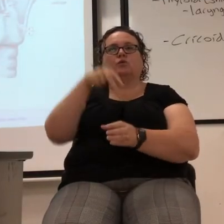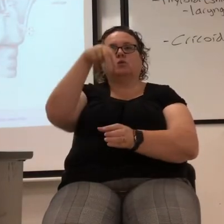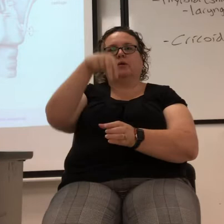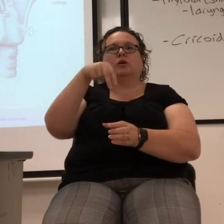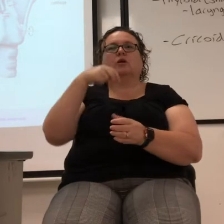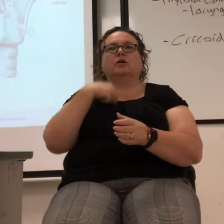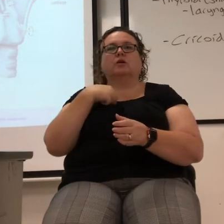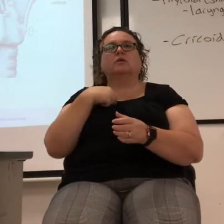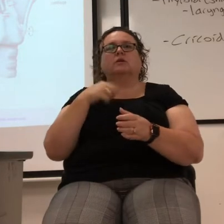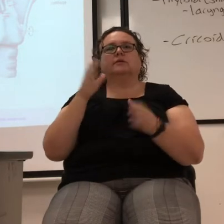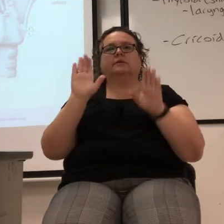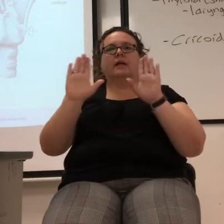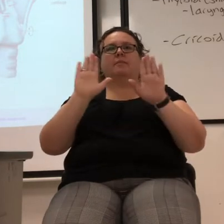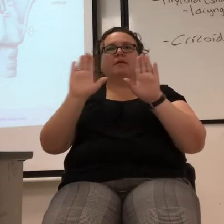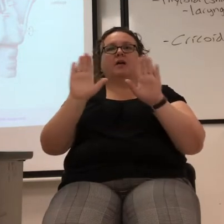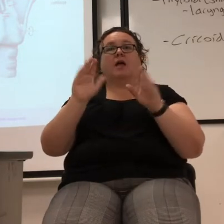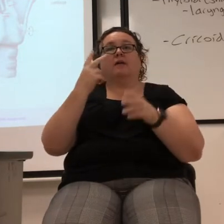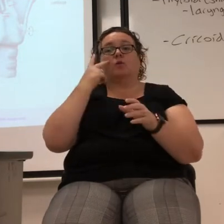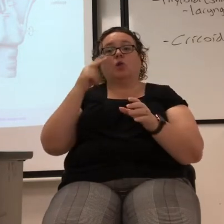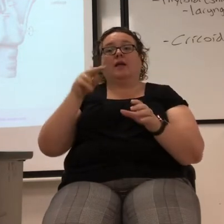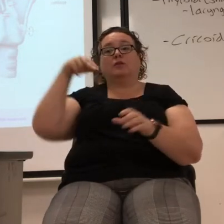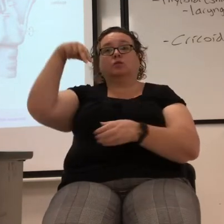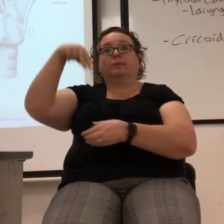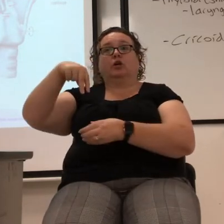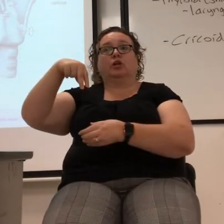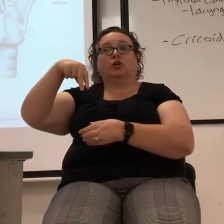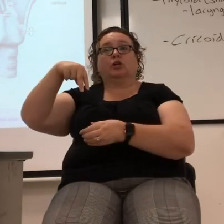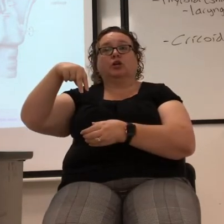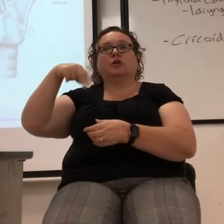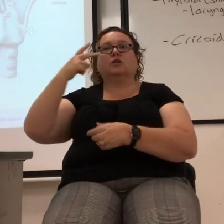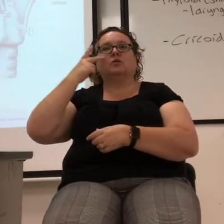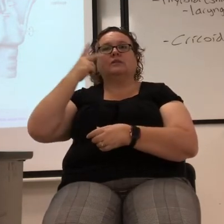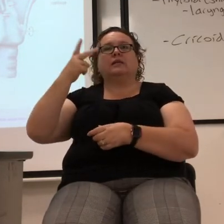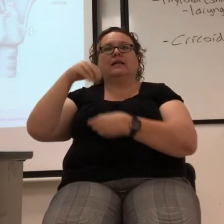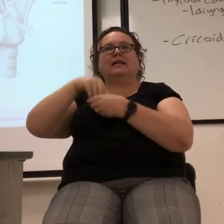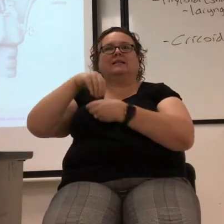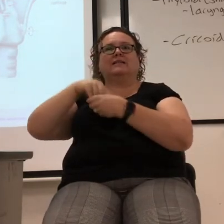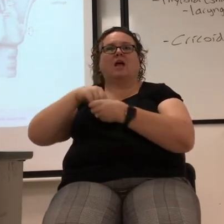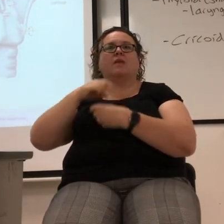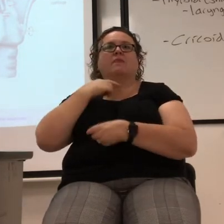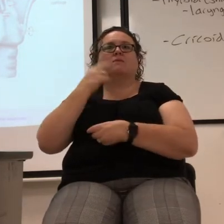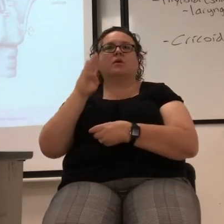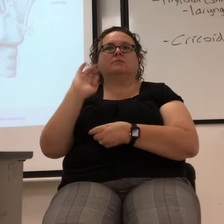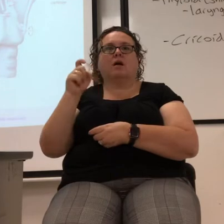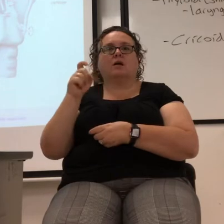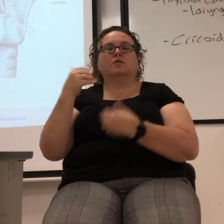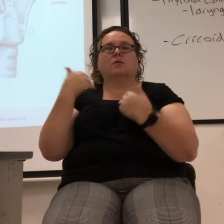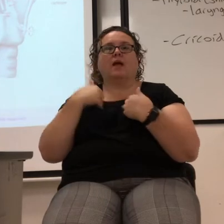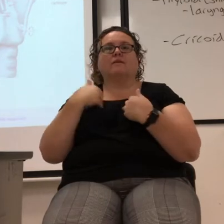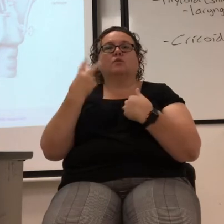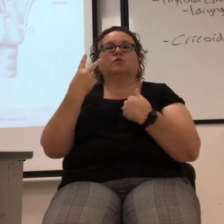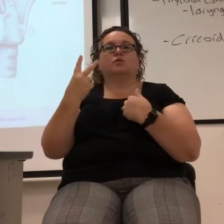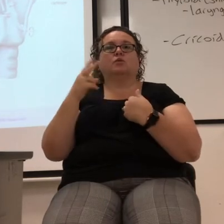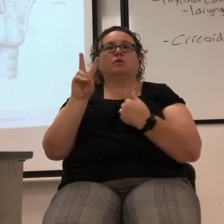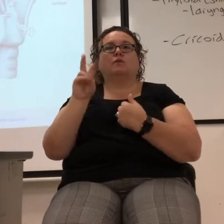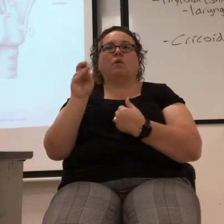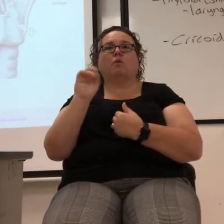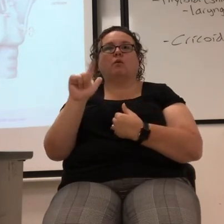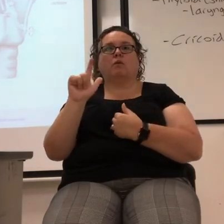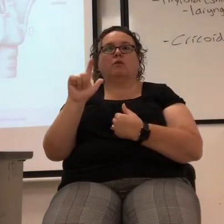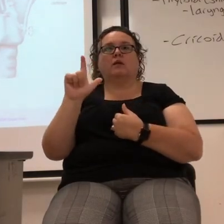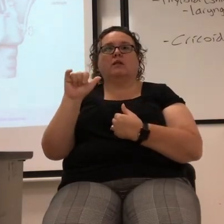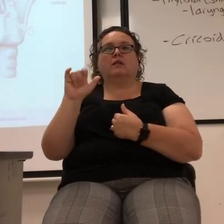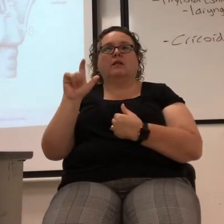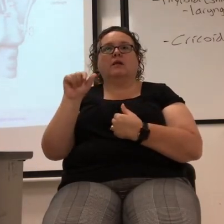side. If you look at the superior view, you see inside of the voice box you have your two vocal ligaments.